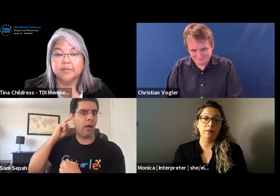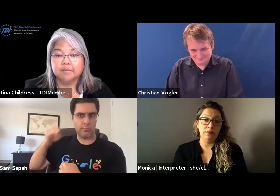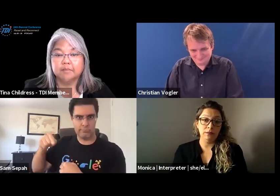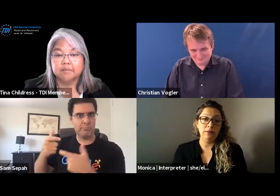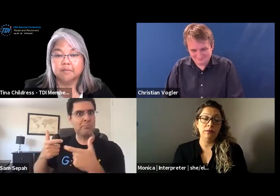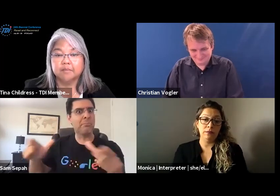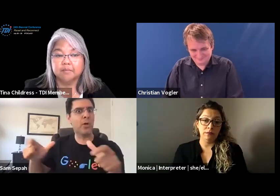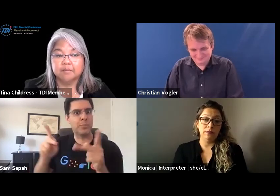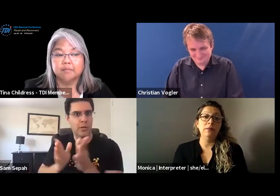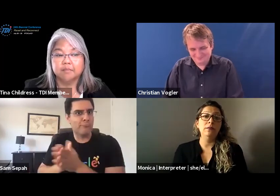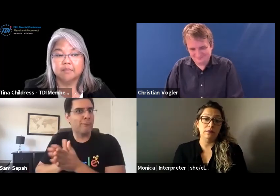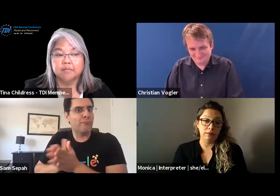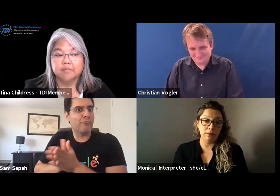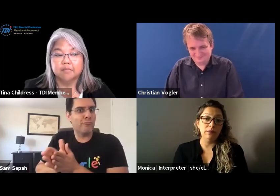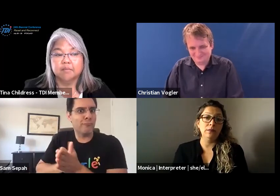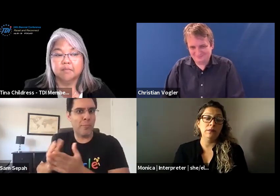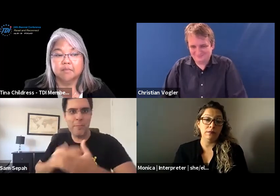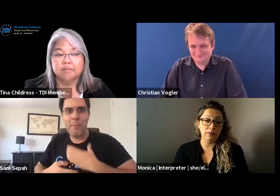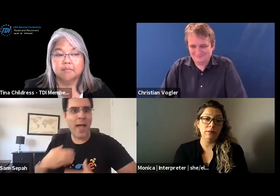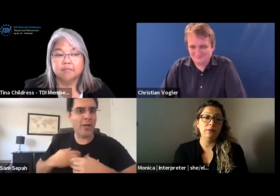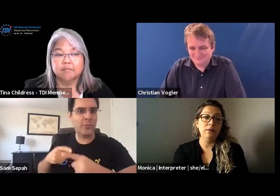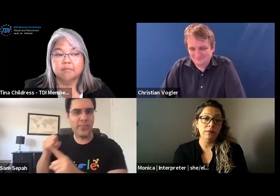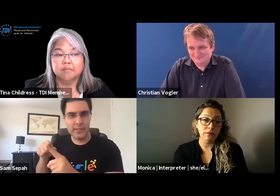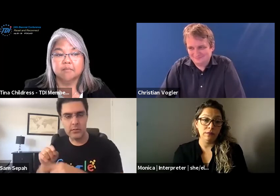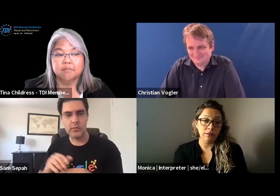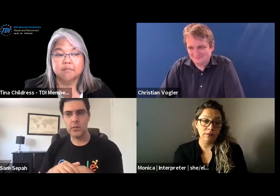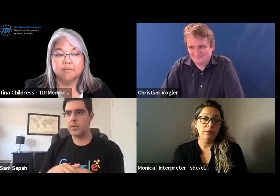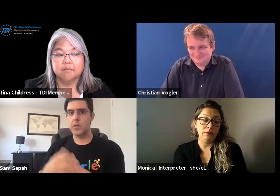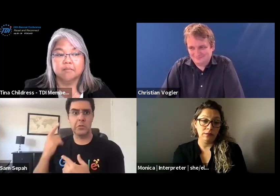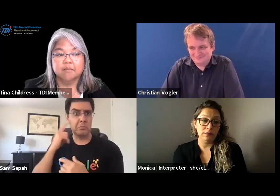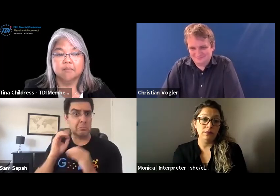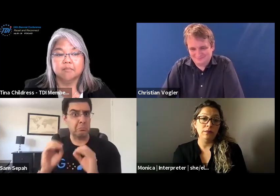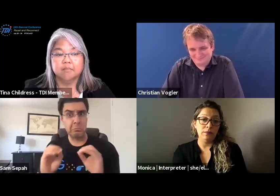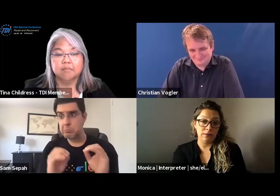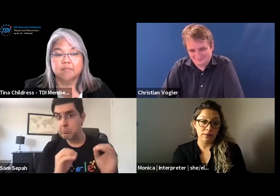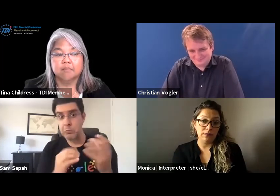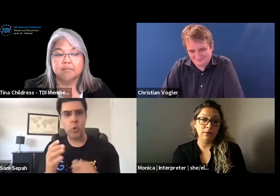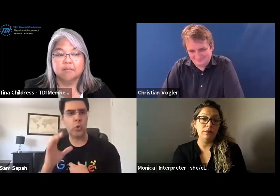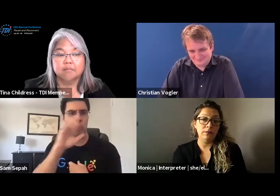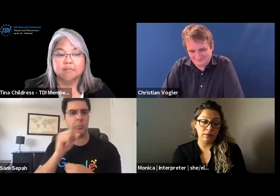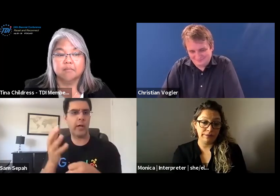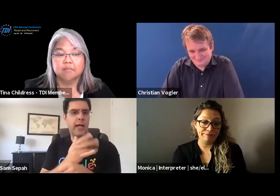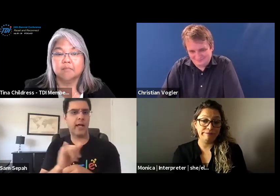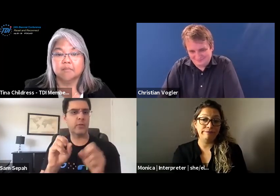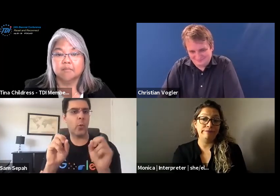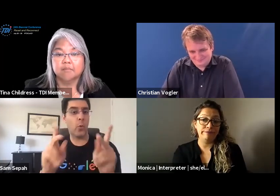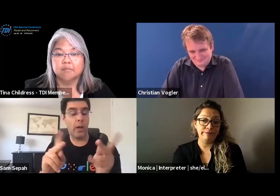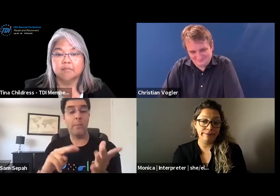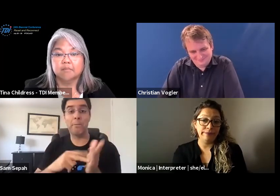project, they'll keep that in mind, that there's a large group of people that are passionate about this. If they don't hear anything, they're going to